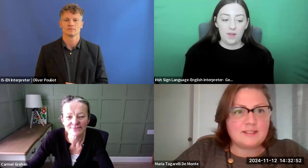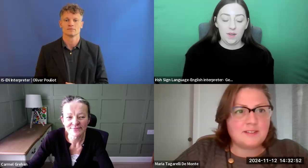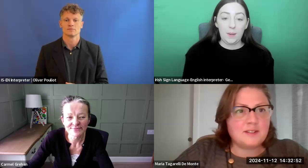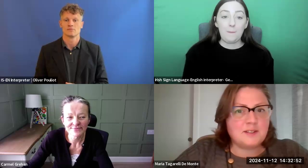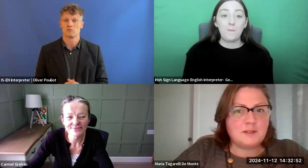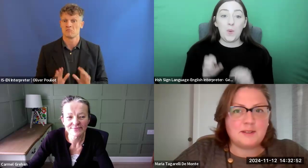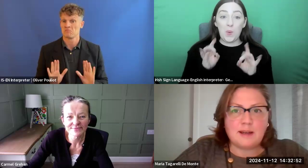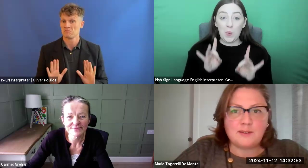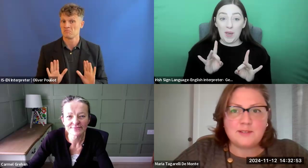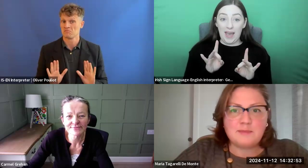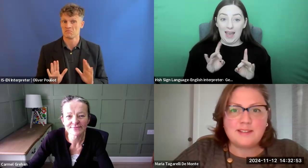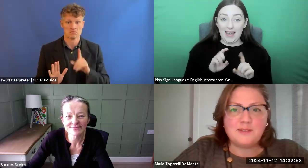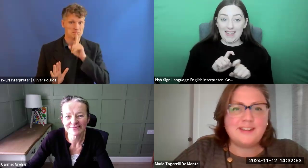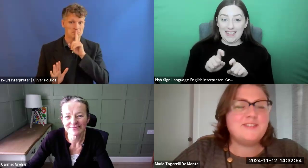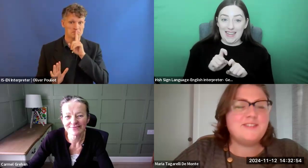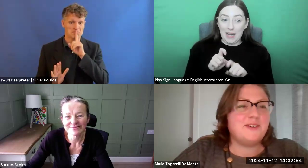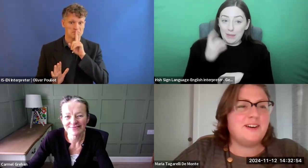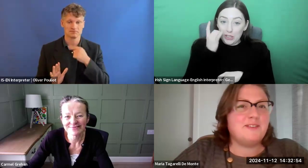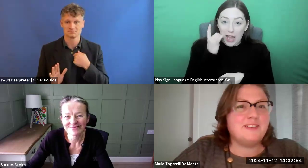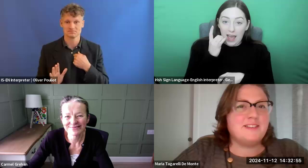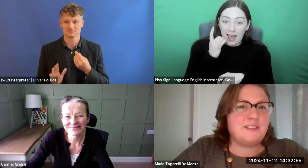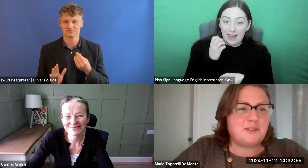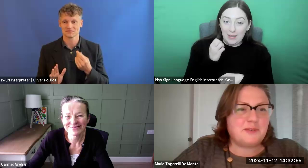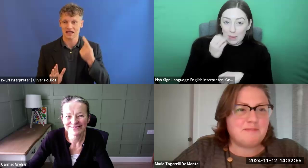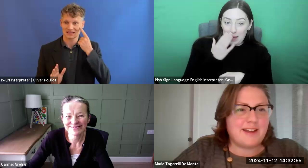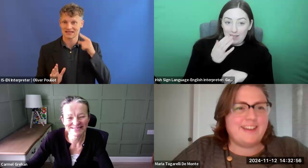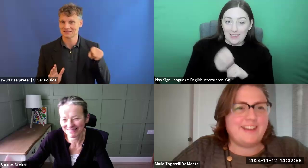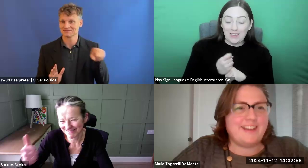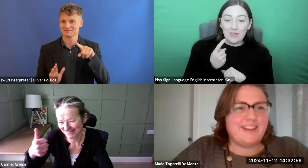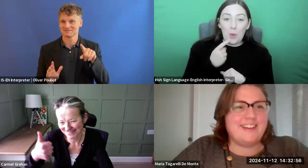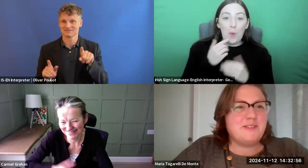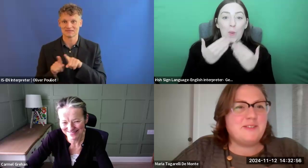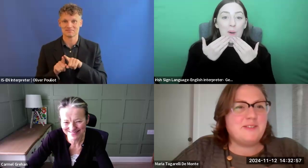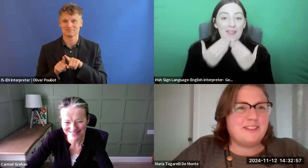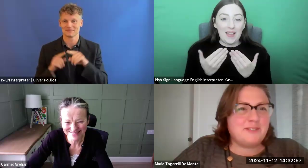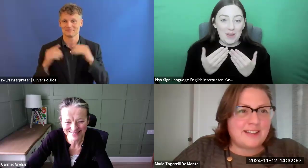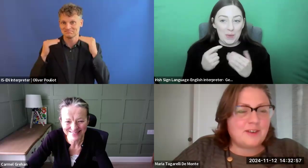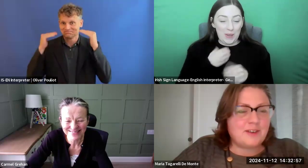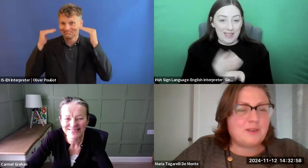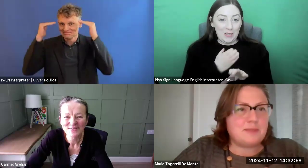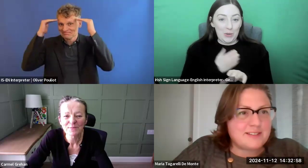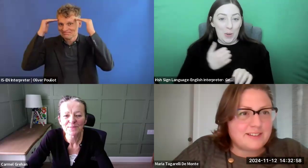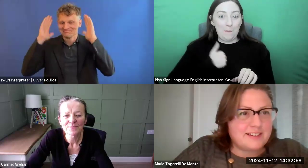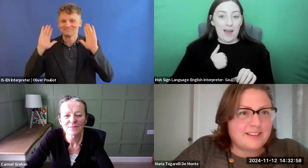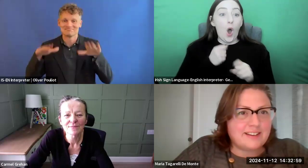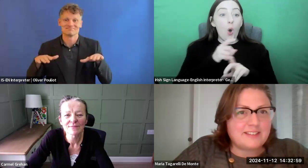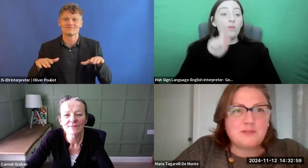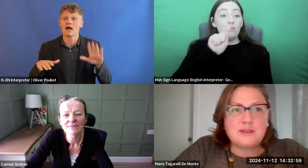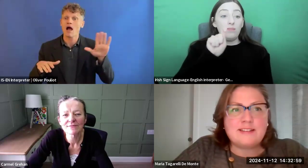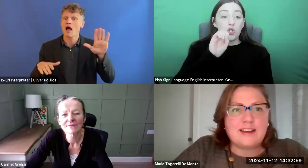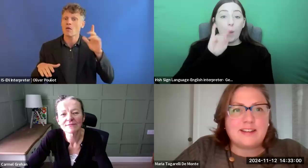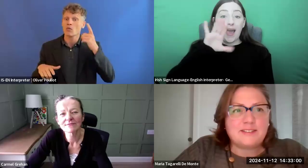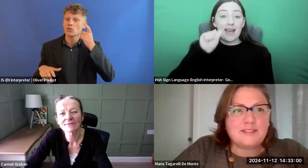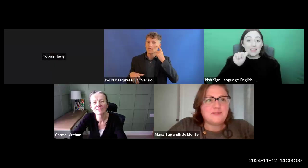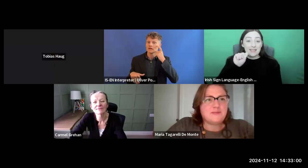Okay, there's still a little embarrassment out there, so I will continue with my with the relating. Oh, Tobias, I